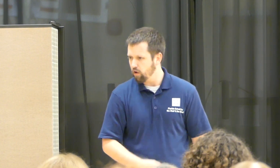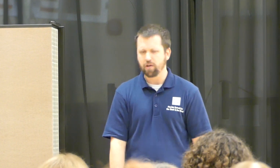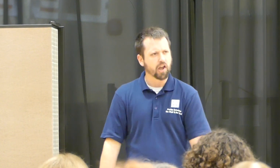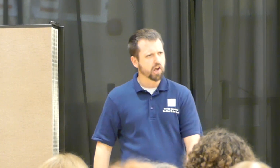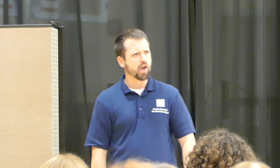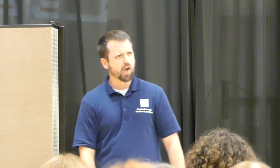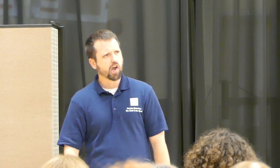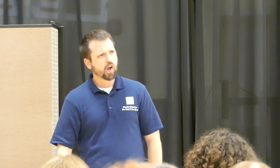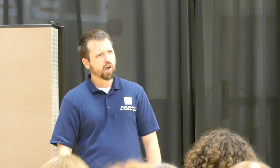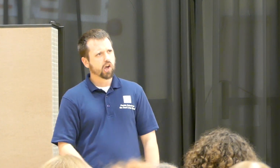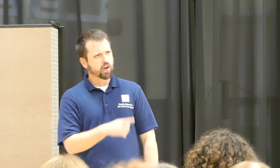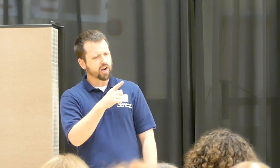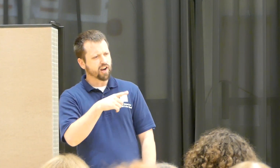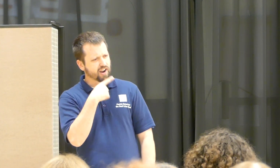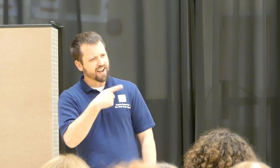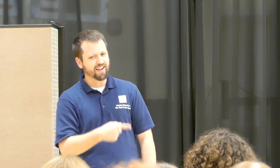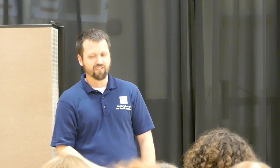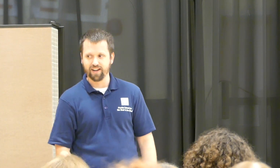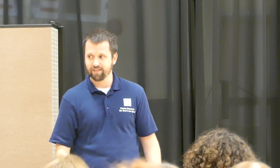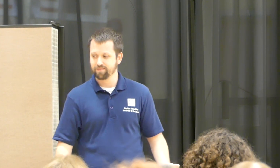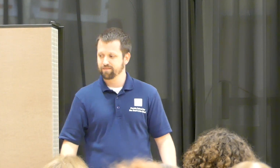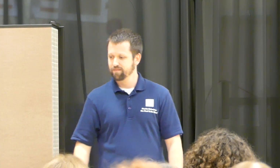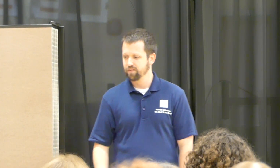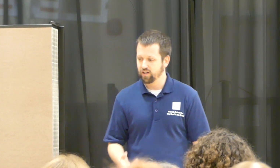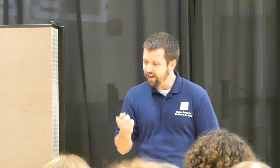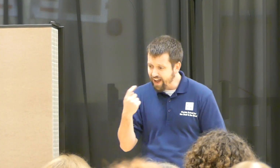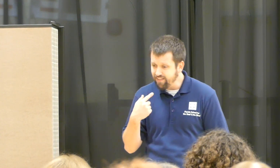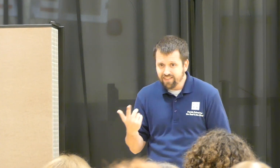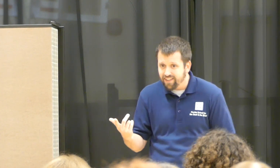like, you're hearing? I'm like, yes.